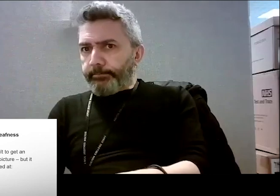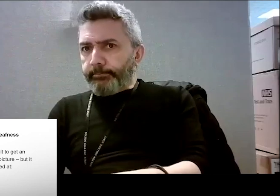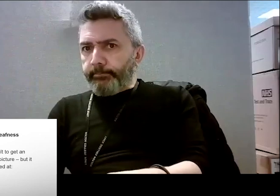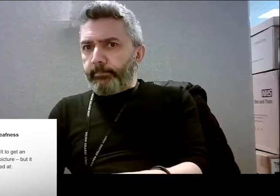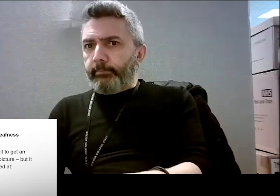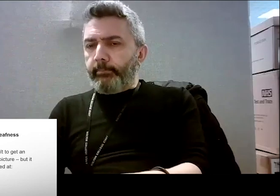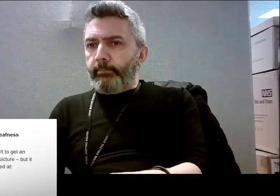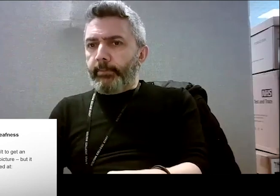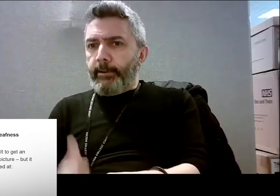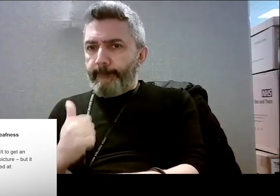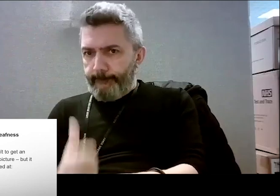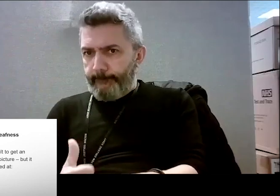the UK.